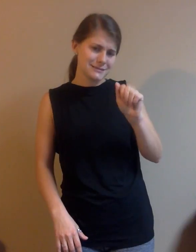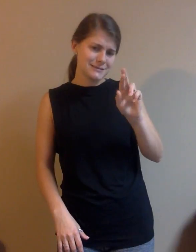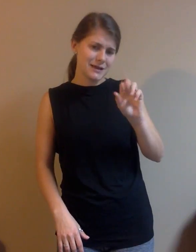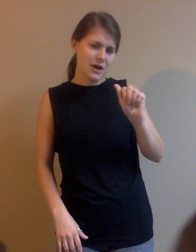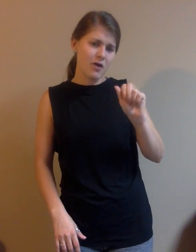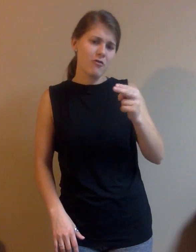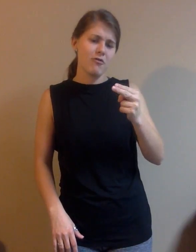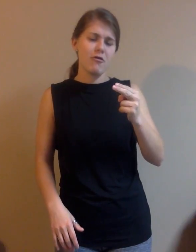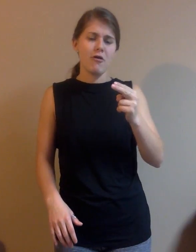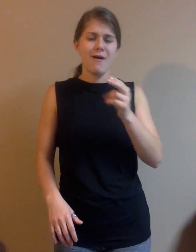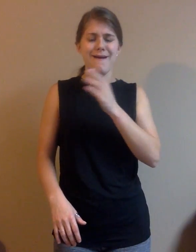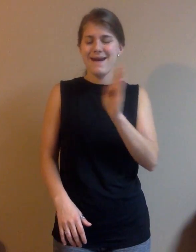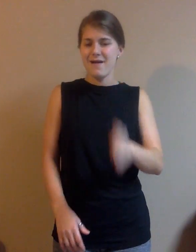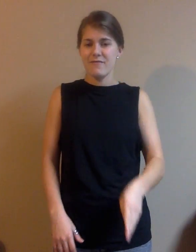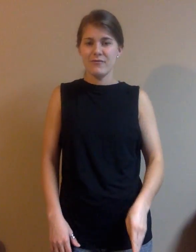she was the main reason we were leaving the country.